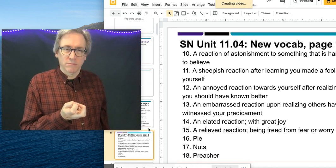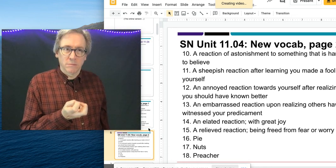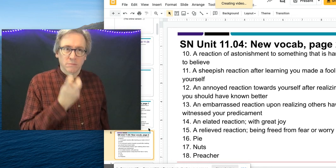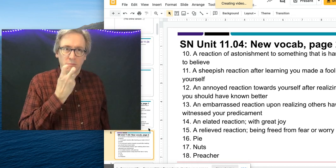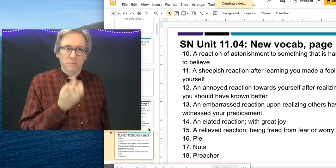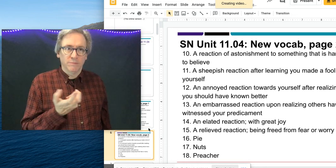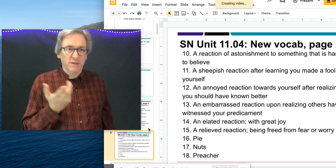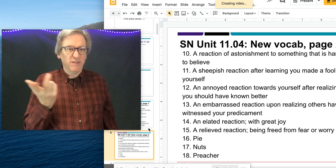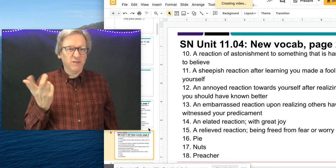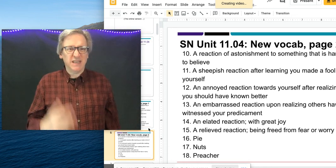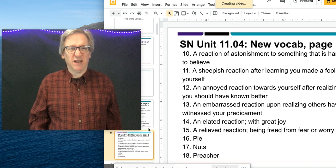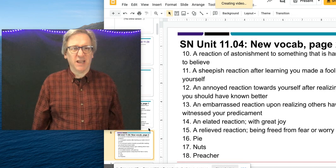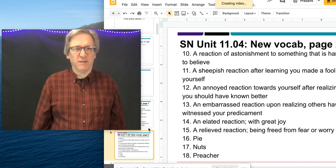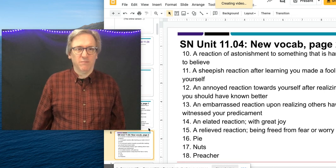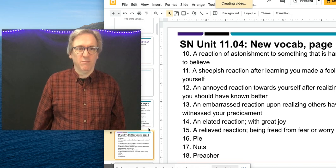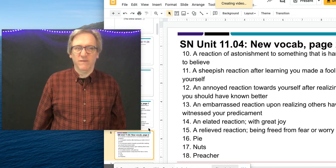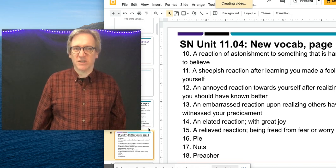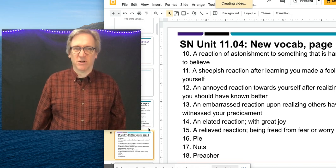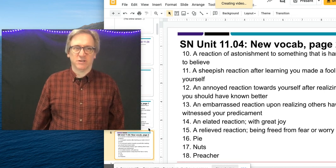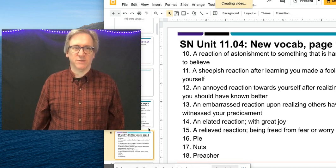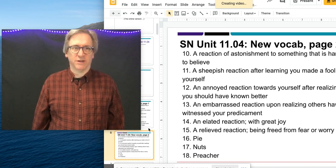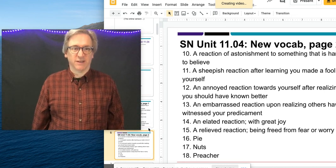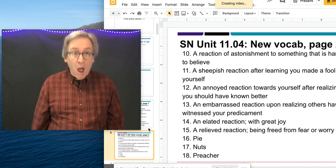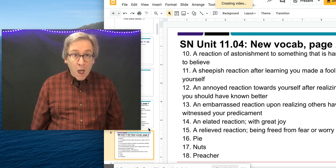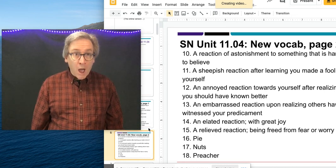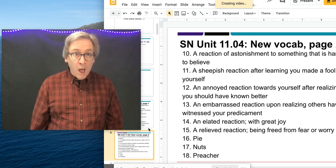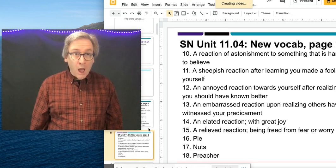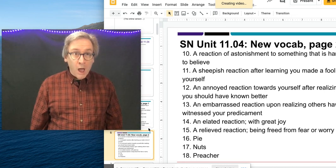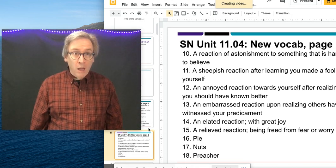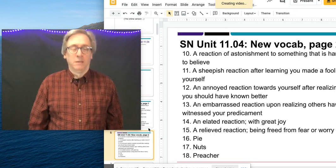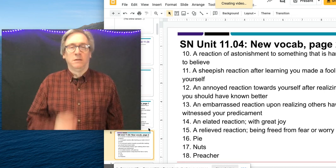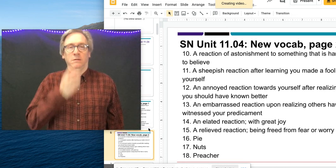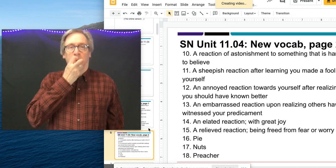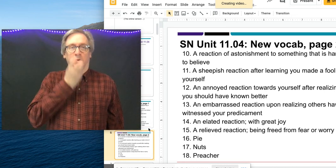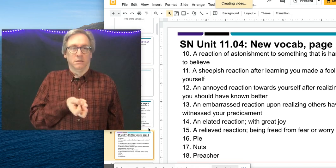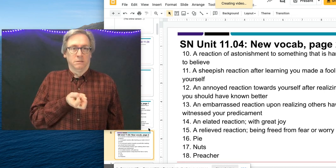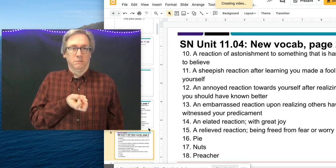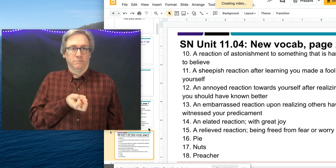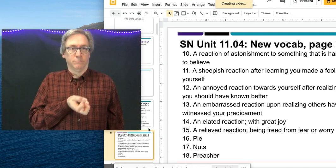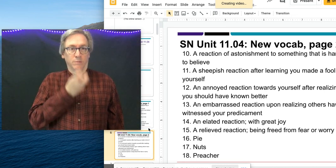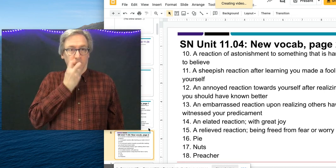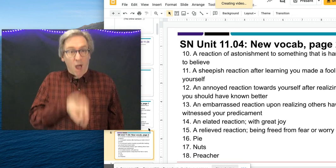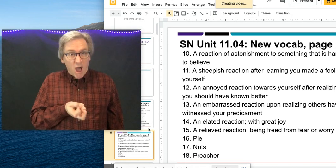open. You've seen it like movies and cartoons like